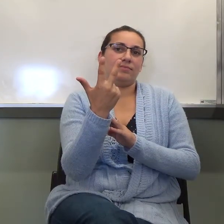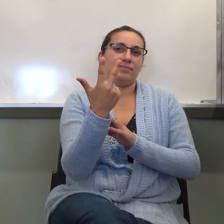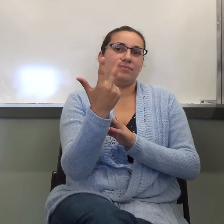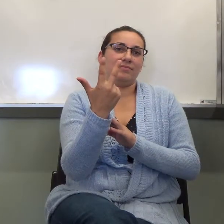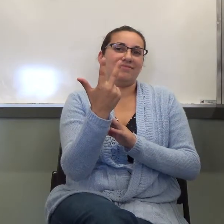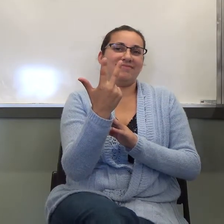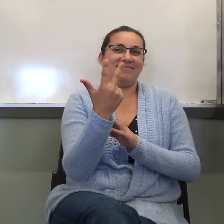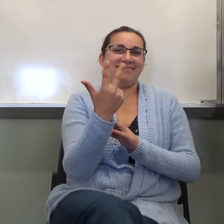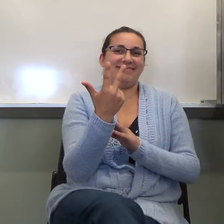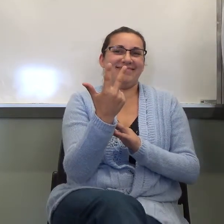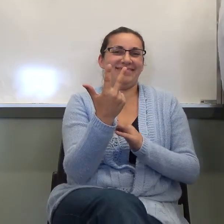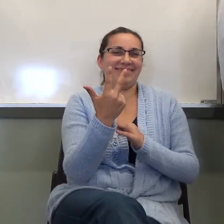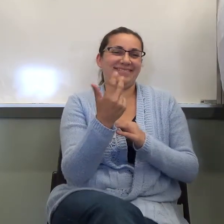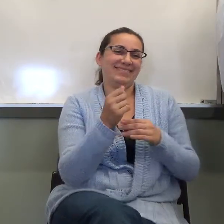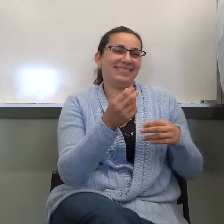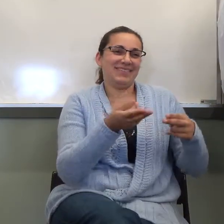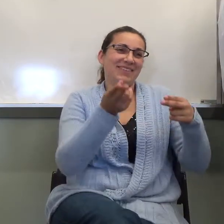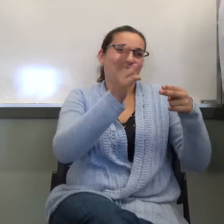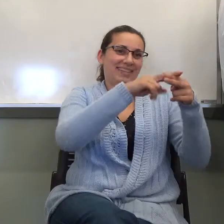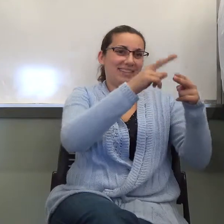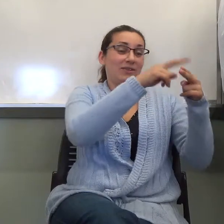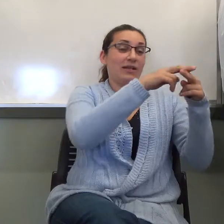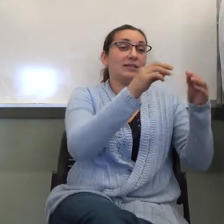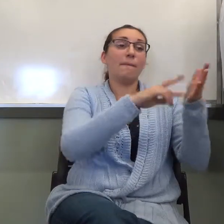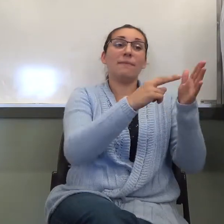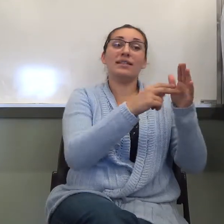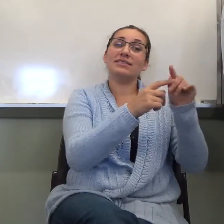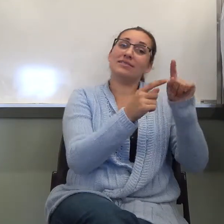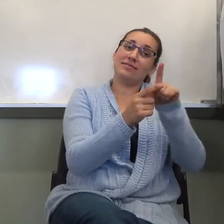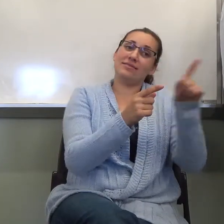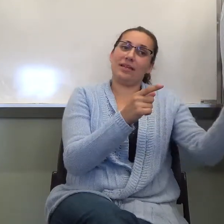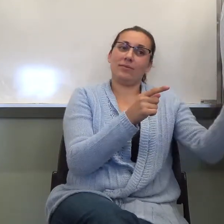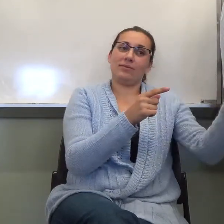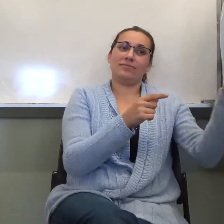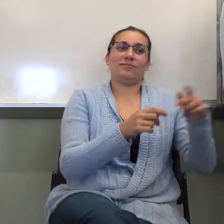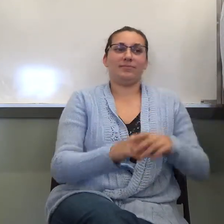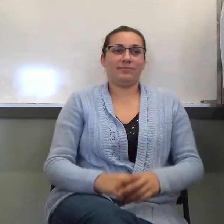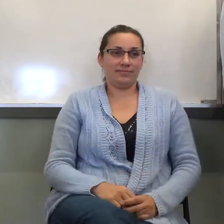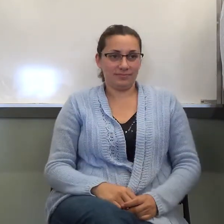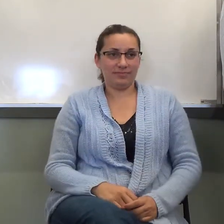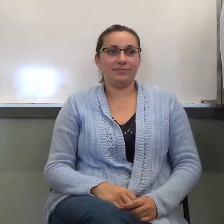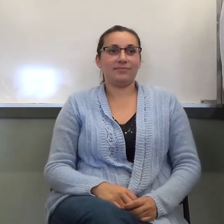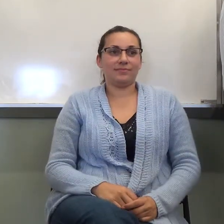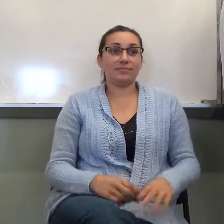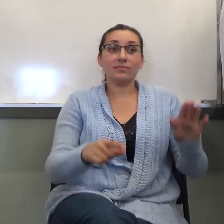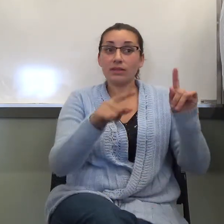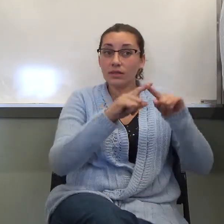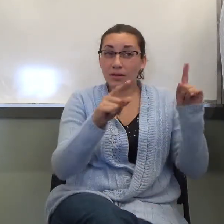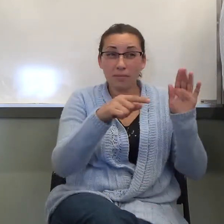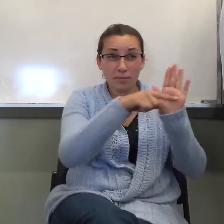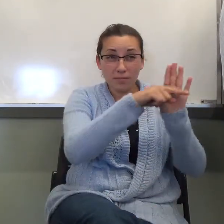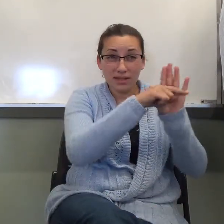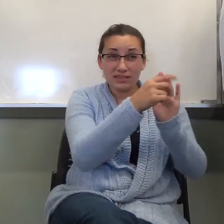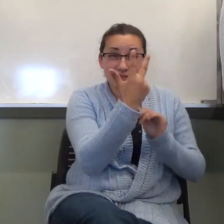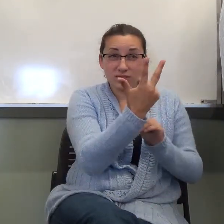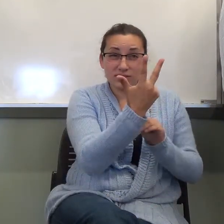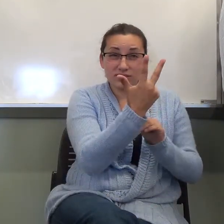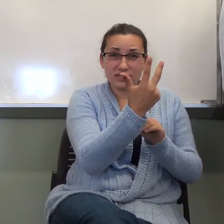Well, increase would be means going that way, doesn't it? But minus 3, increasing by a minus